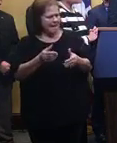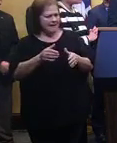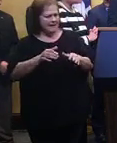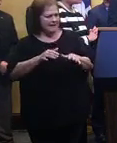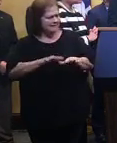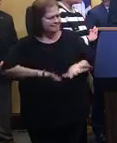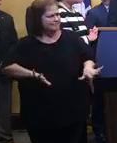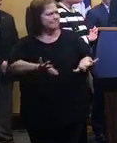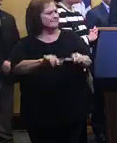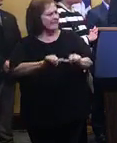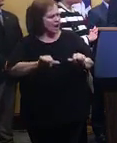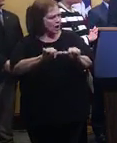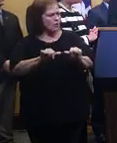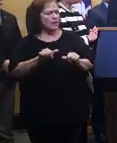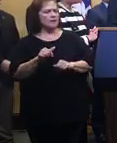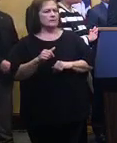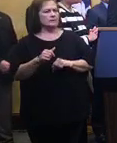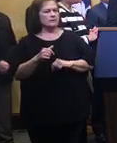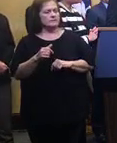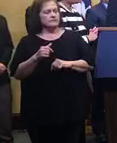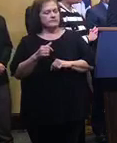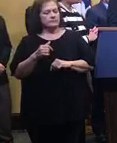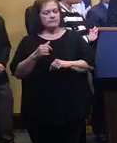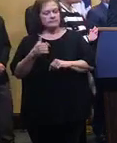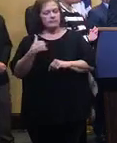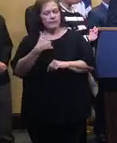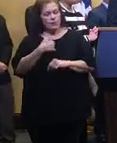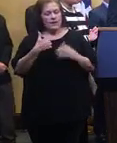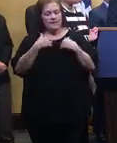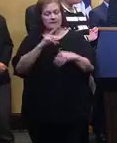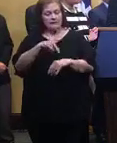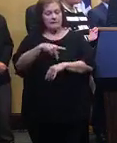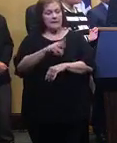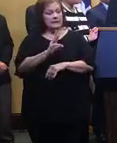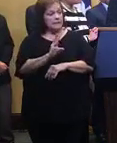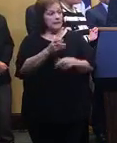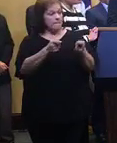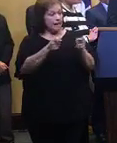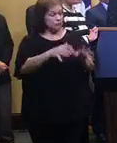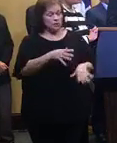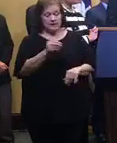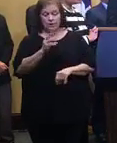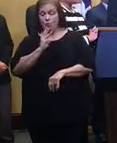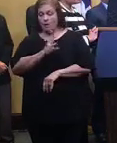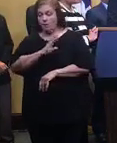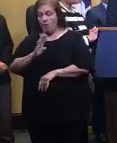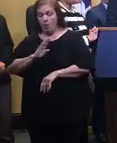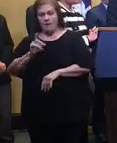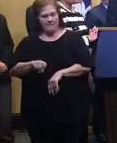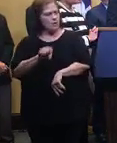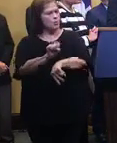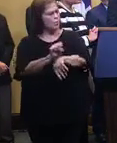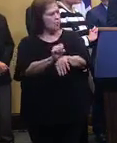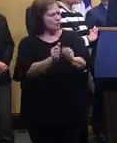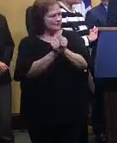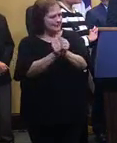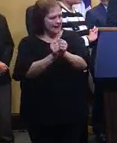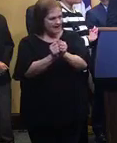a collaboration of trust between the Sewage and Water Board and DPW project managers, getting those folks to work even side by side in the